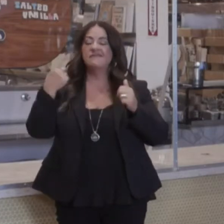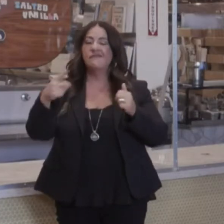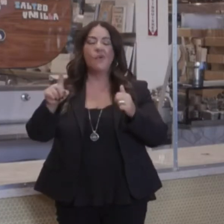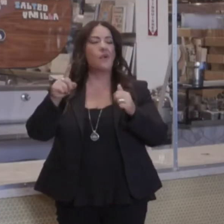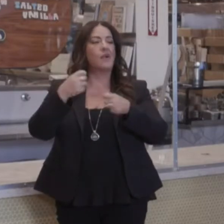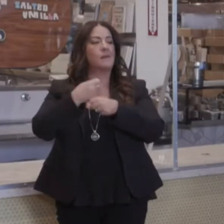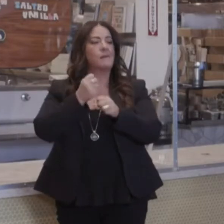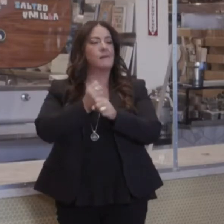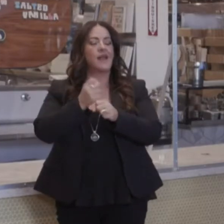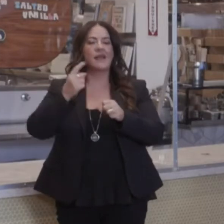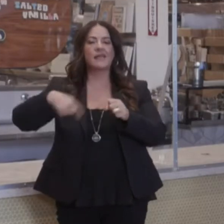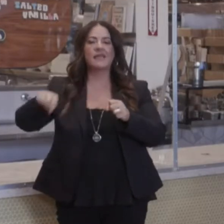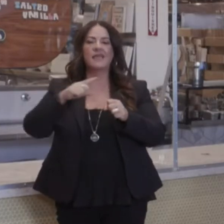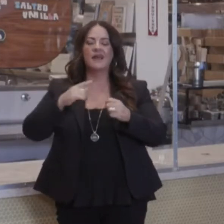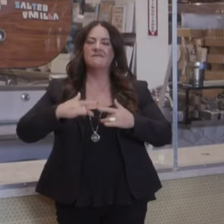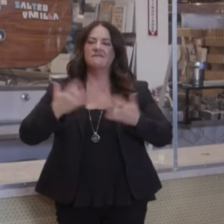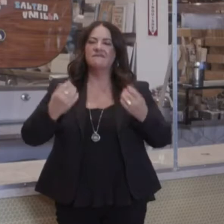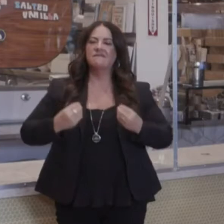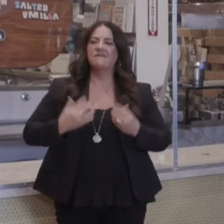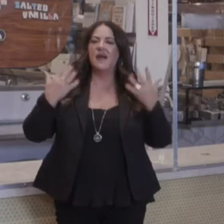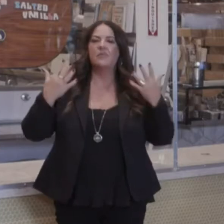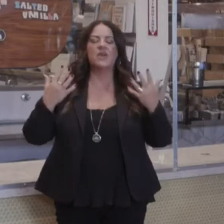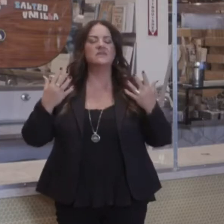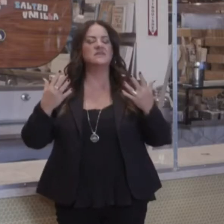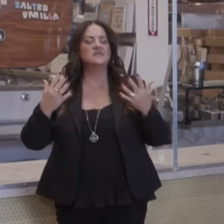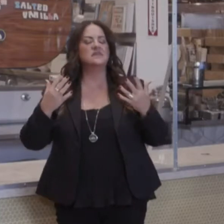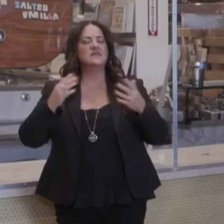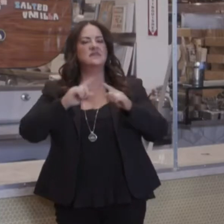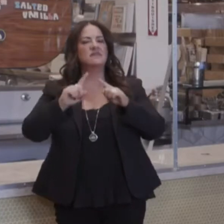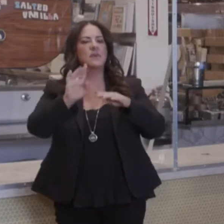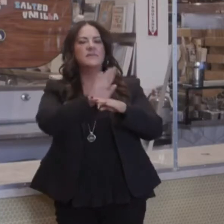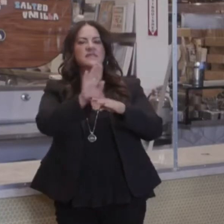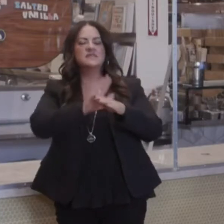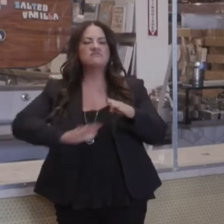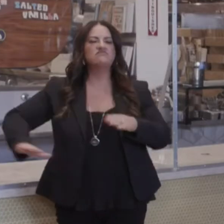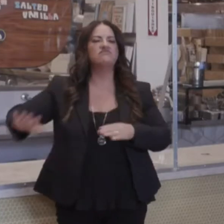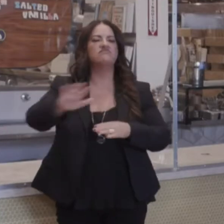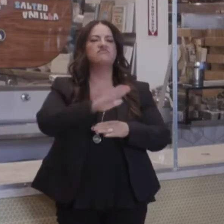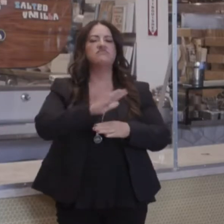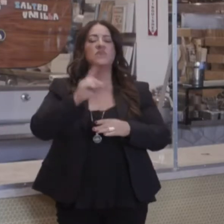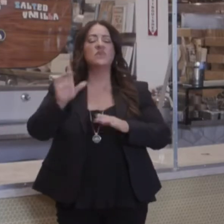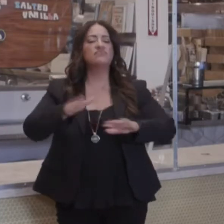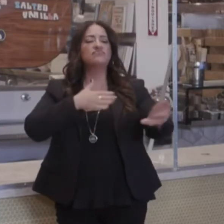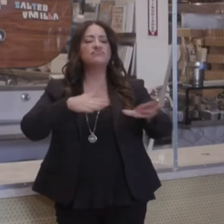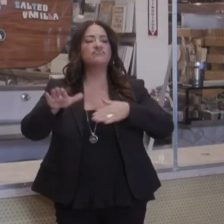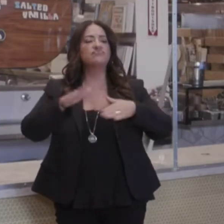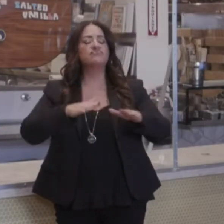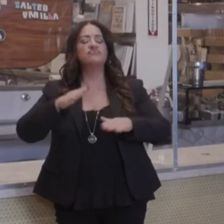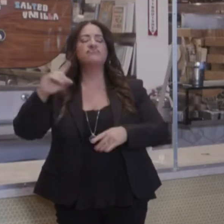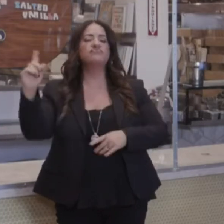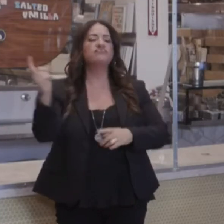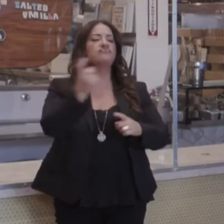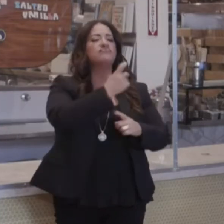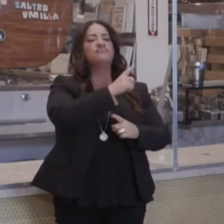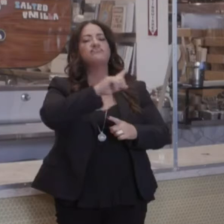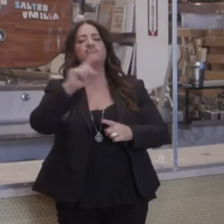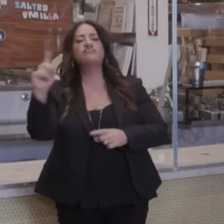California. 1 year ago, we might have casually walked into a small business like Solomon's here